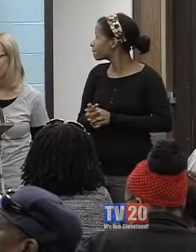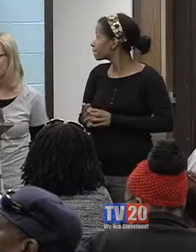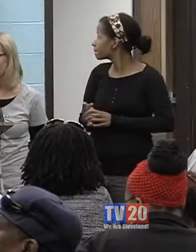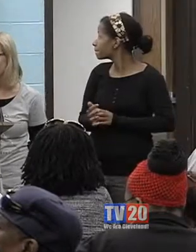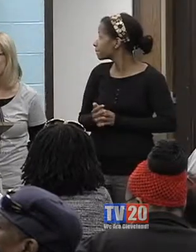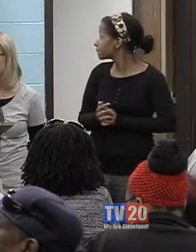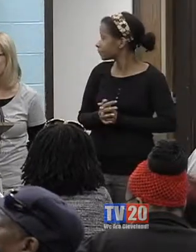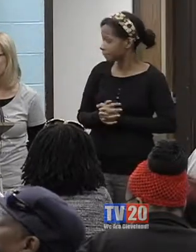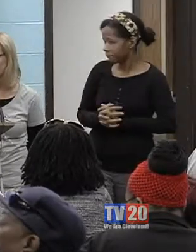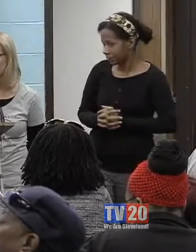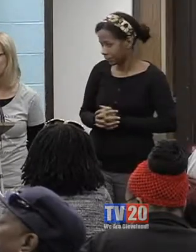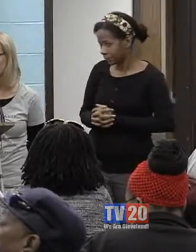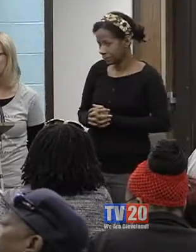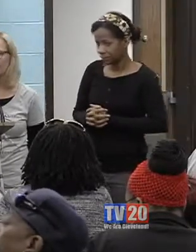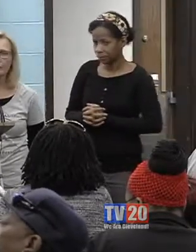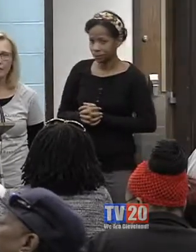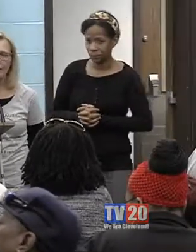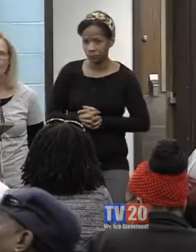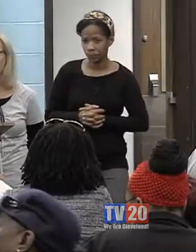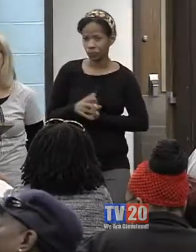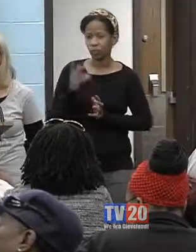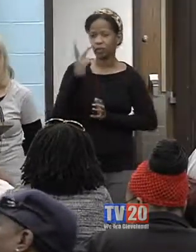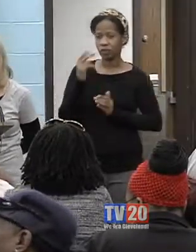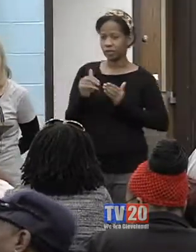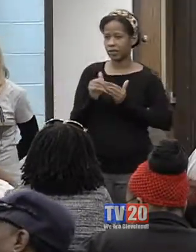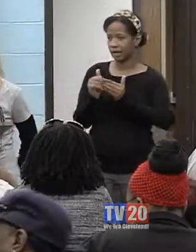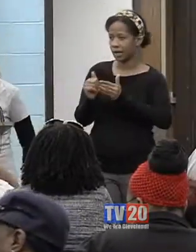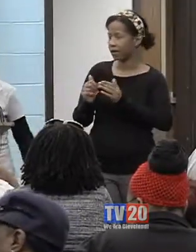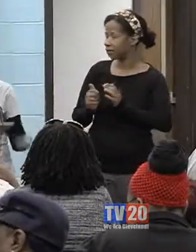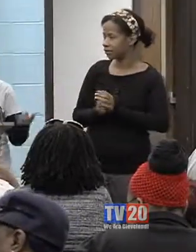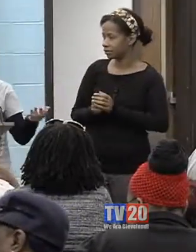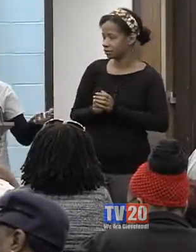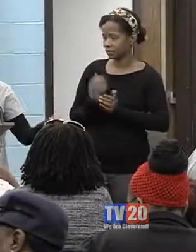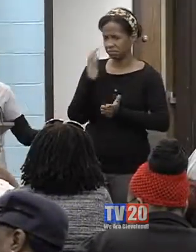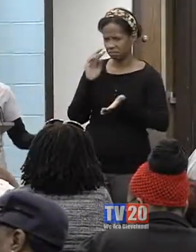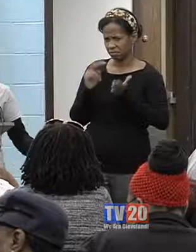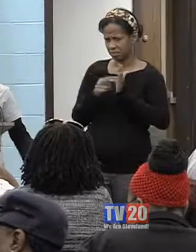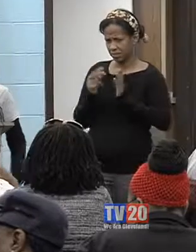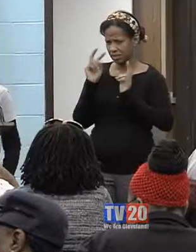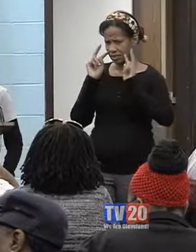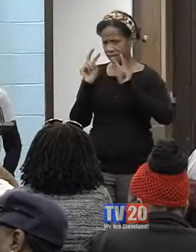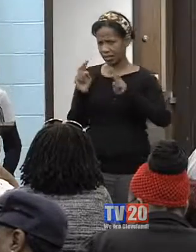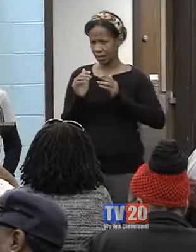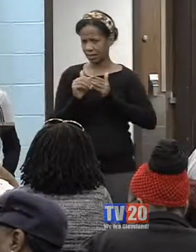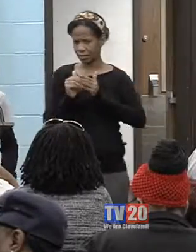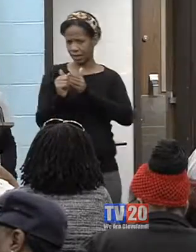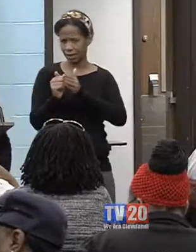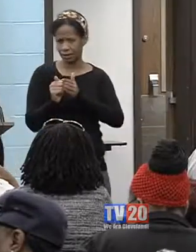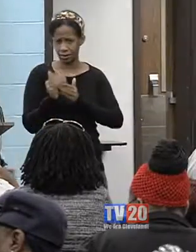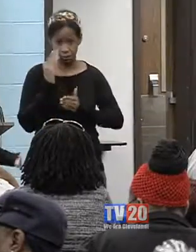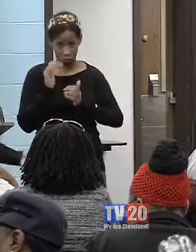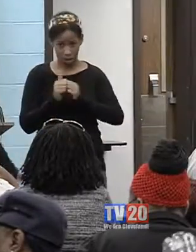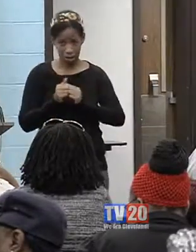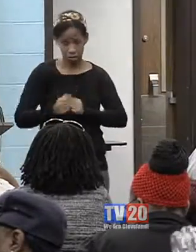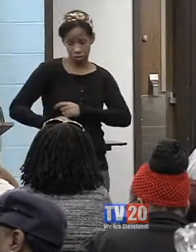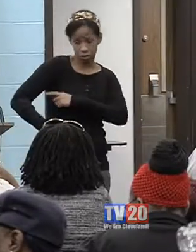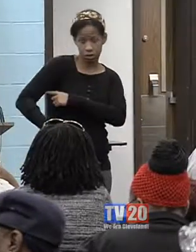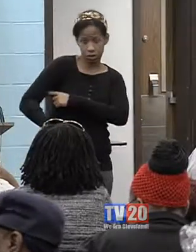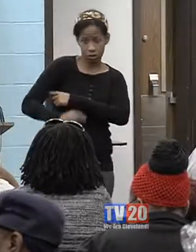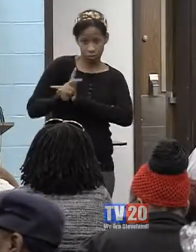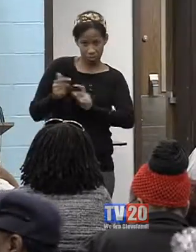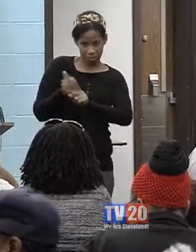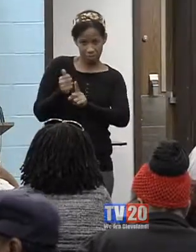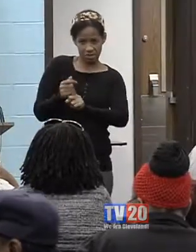So, sighted guide. Sighted guide. Does everybody know how to guide somebody who